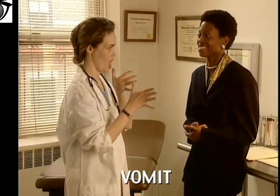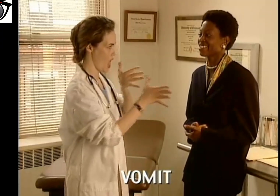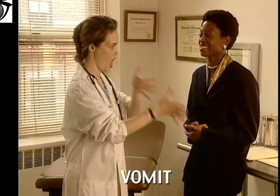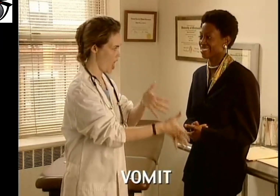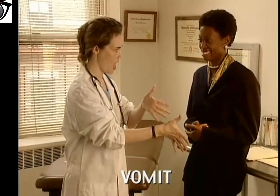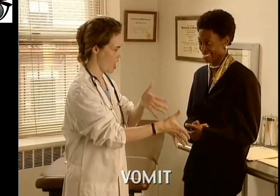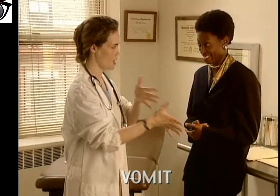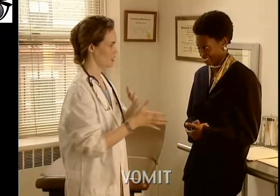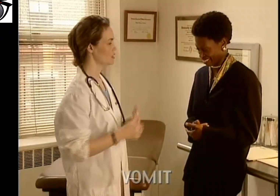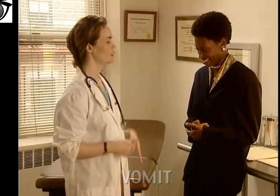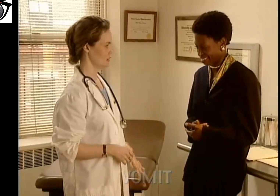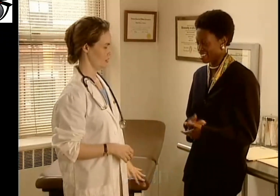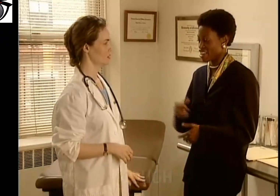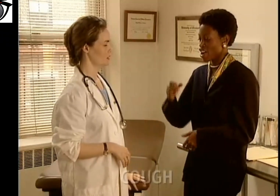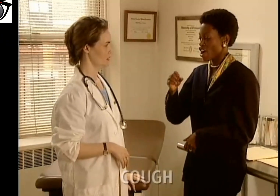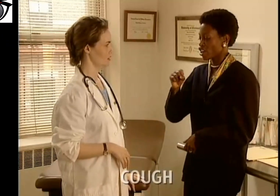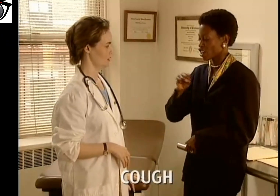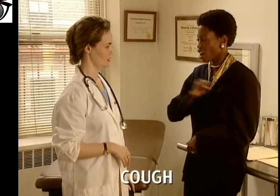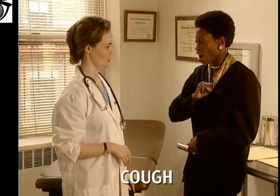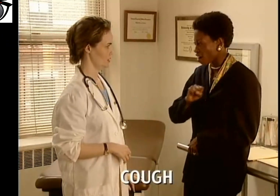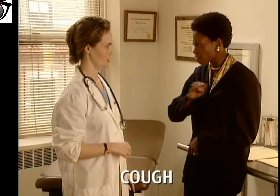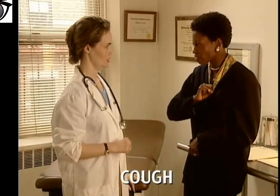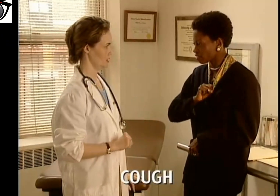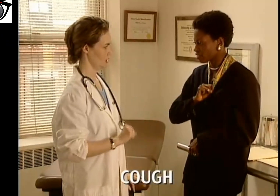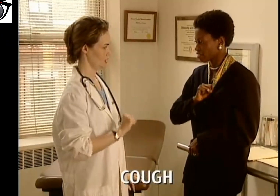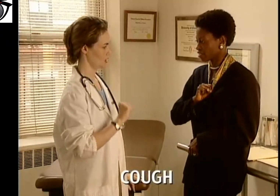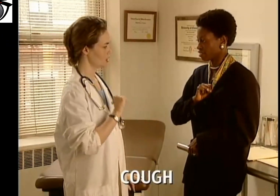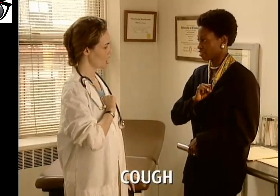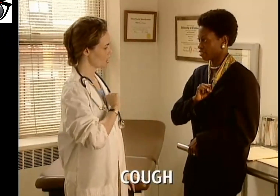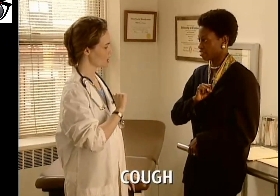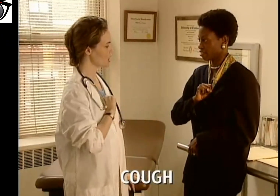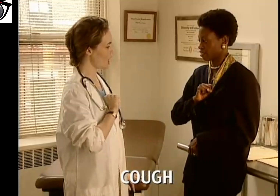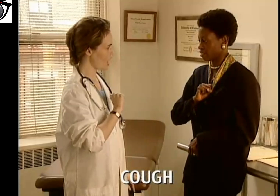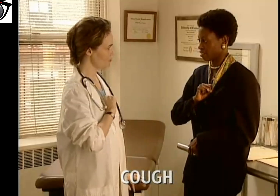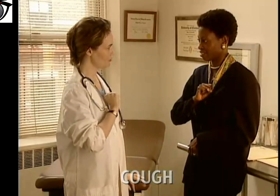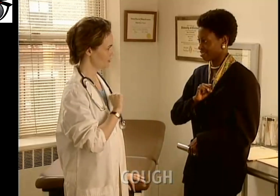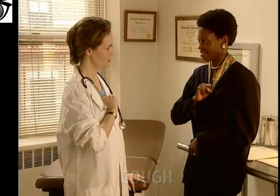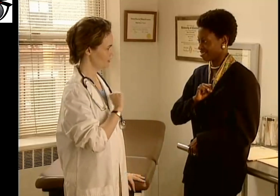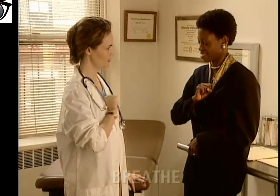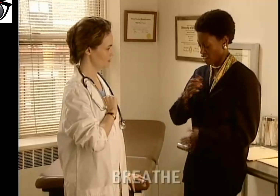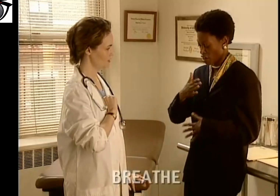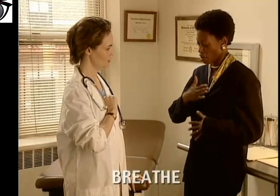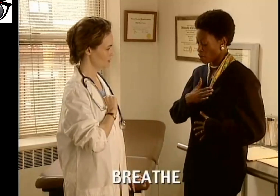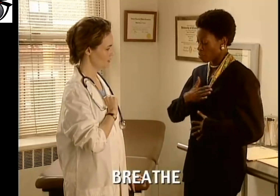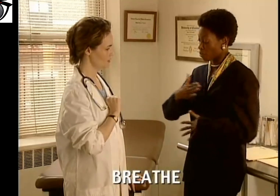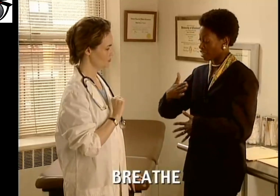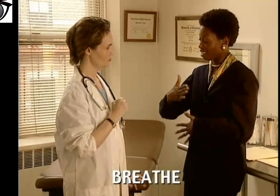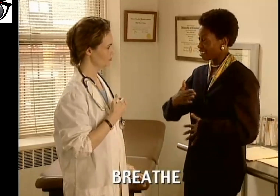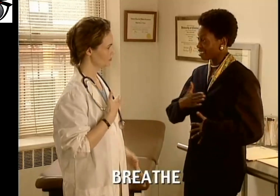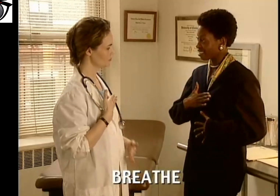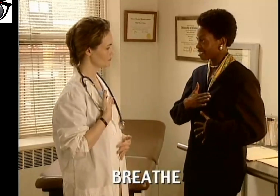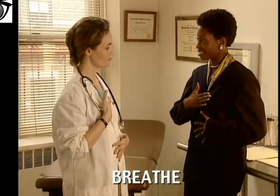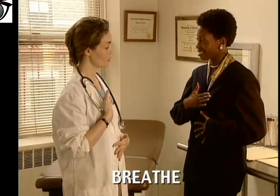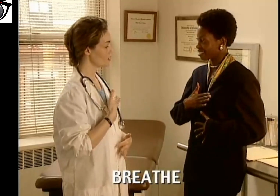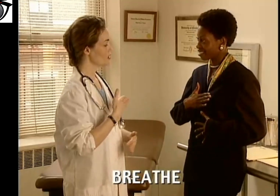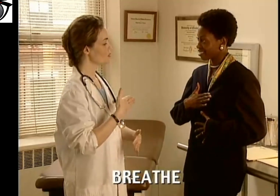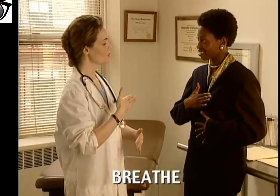Vomit. Good. Cough. Cough.